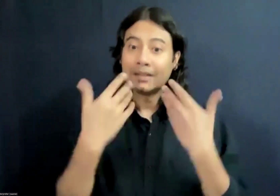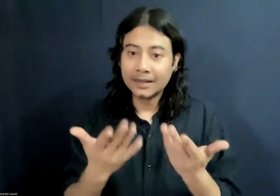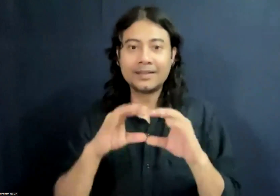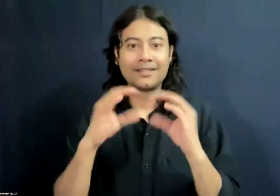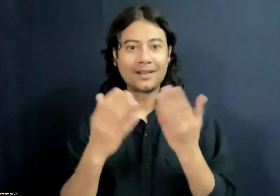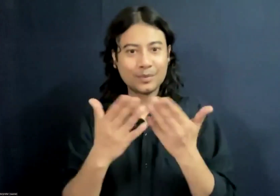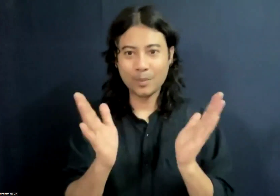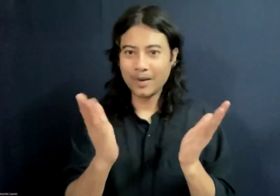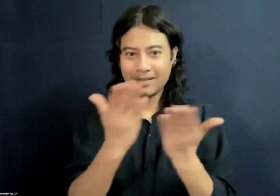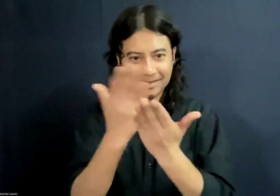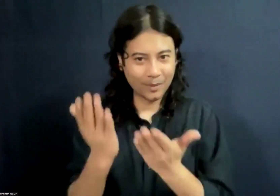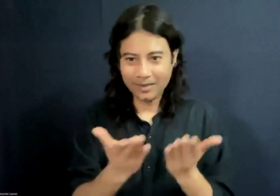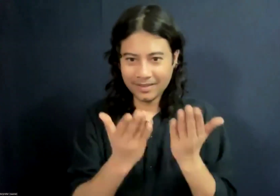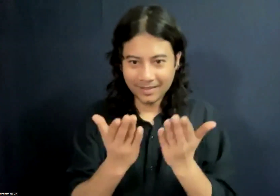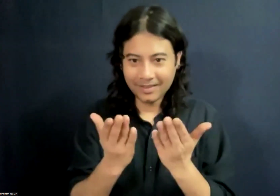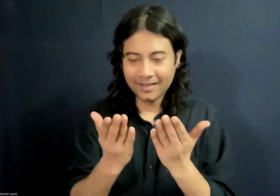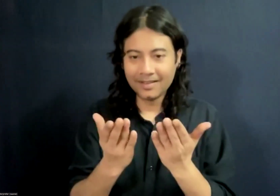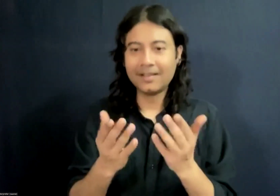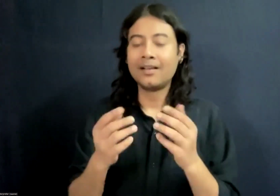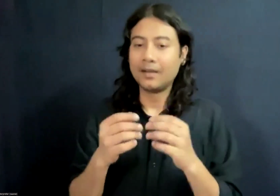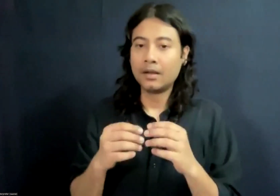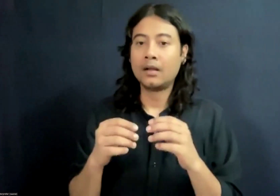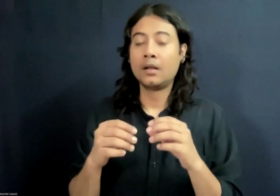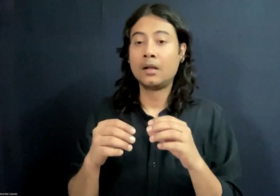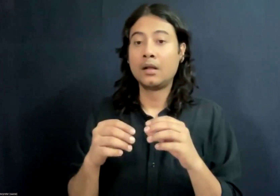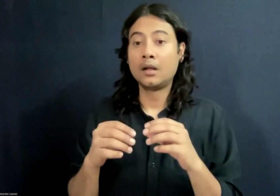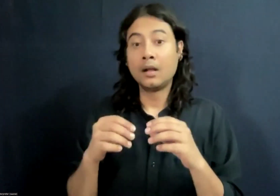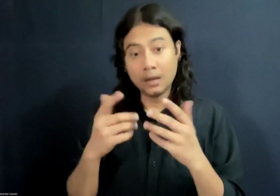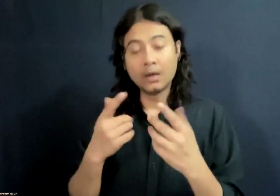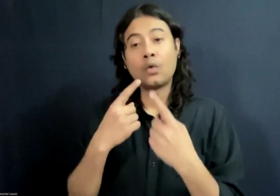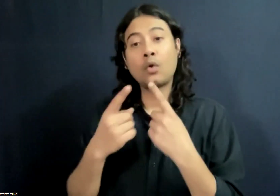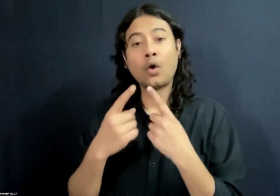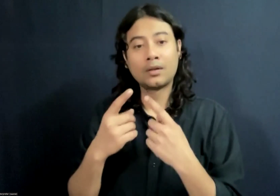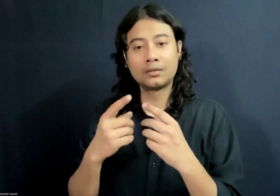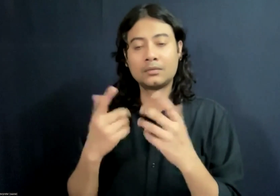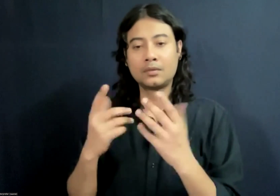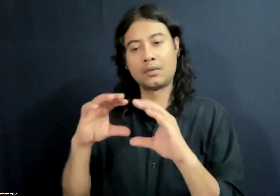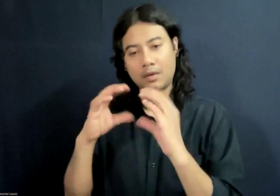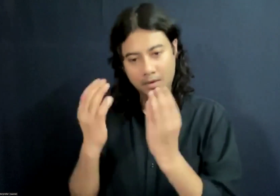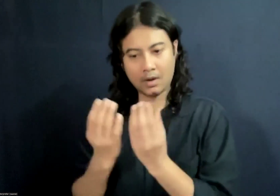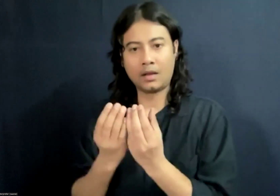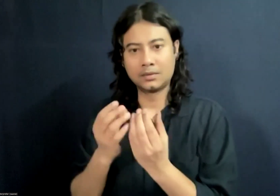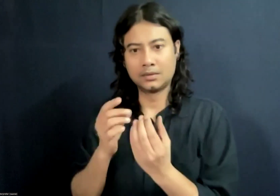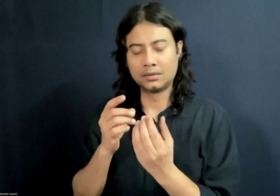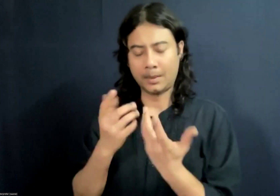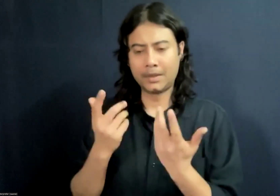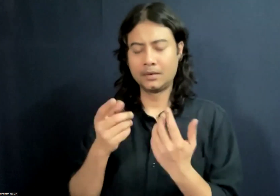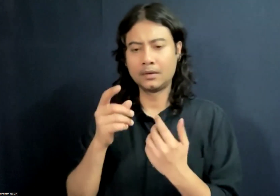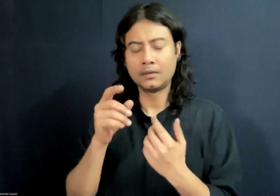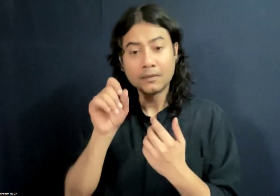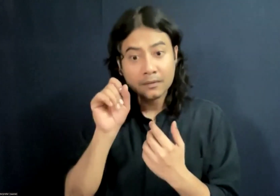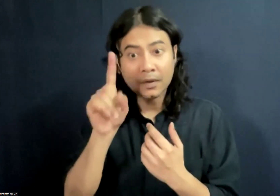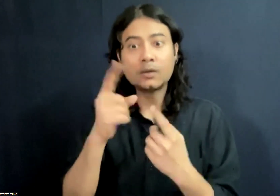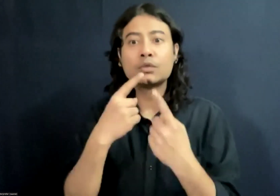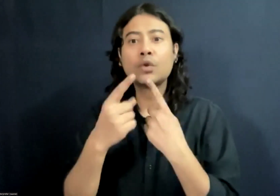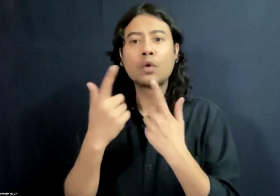the Hare Krishna mantra. So here we understand that Mahaprabhu has given us this Hare Krishna mantra.